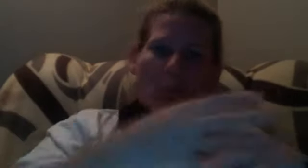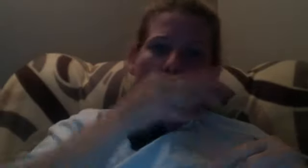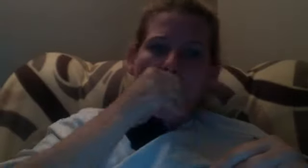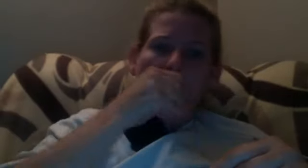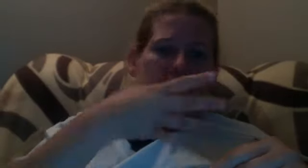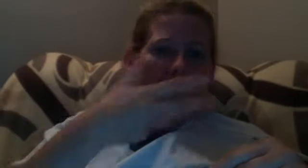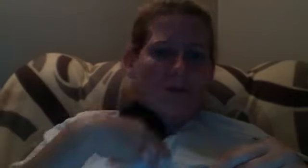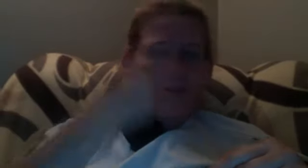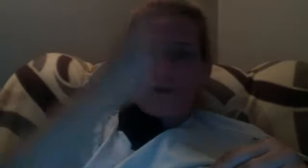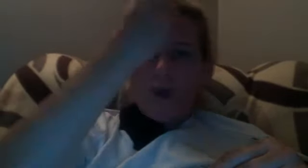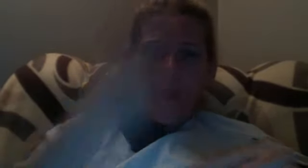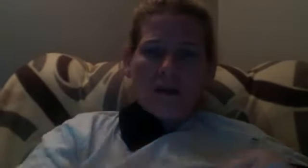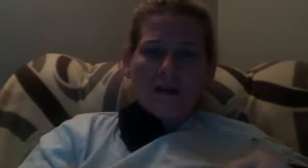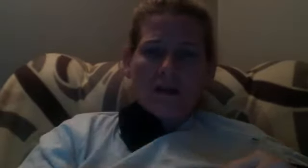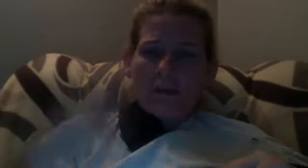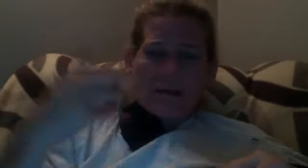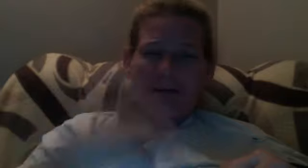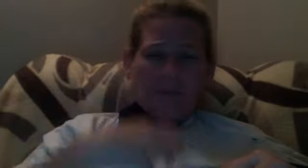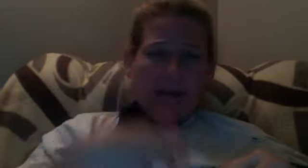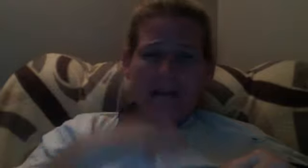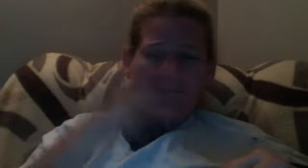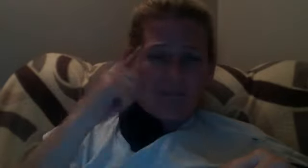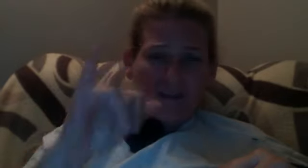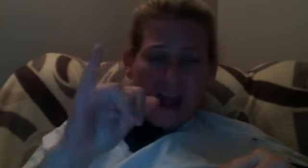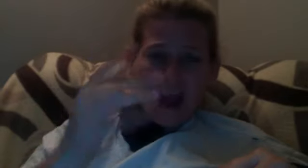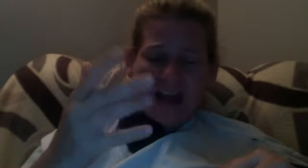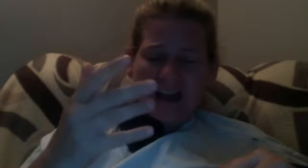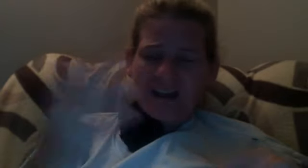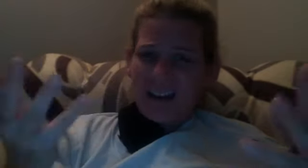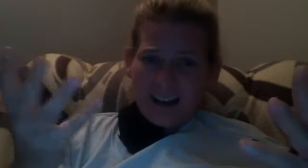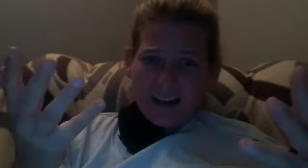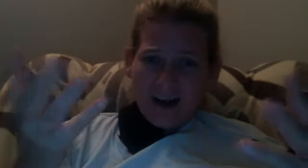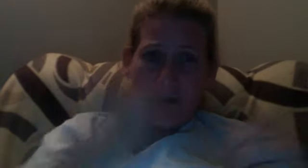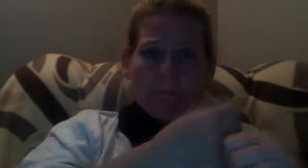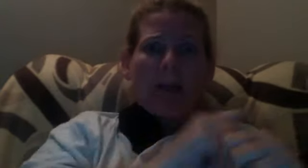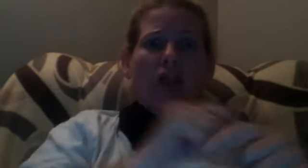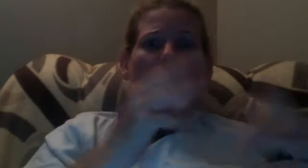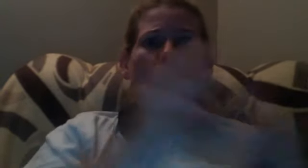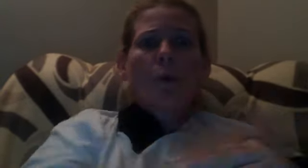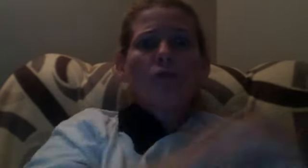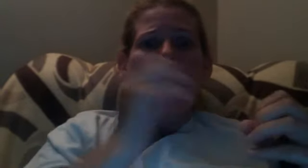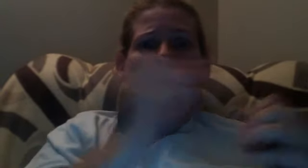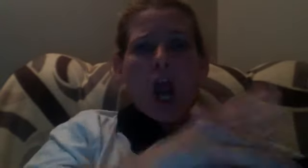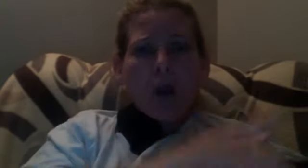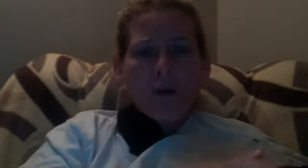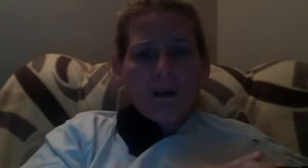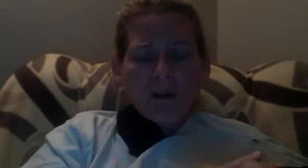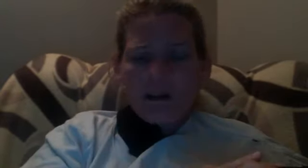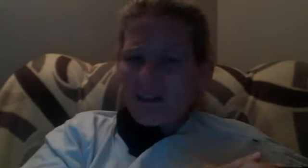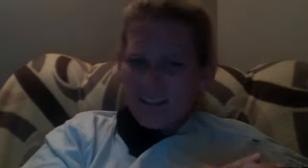Hey, how you doing? I'm David with Newport Consignment Gallery. We talked about this beautiful vintage bike I got over here.